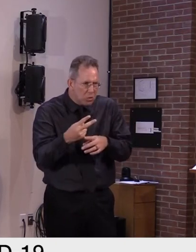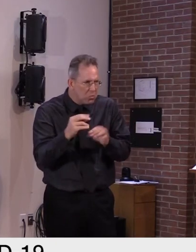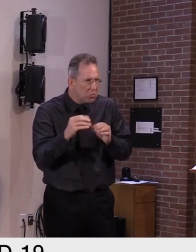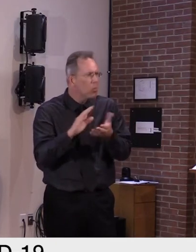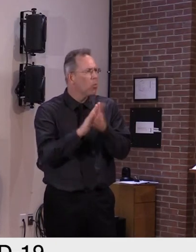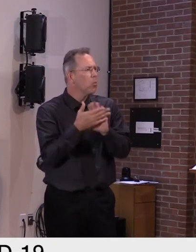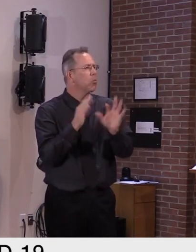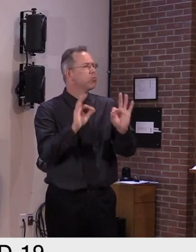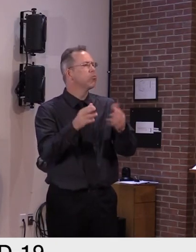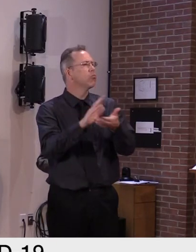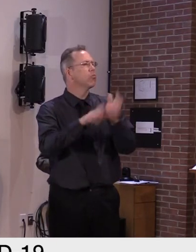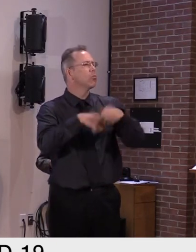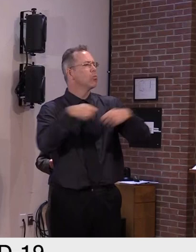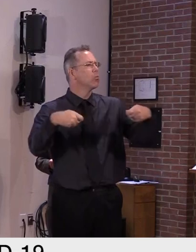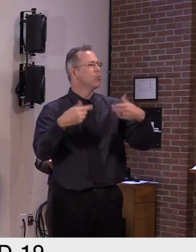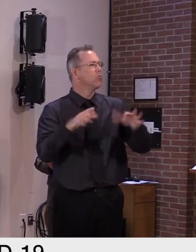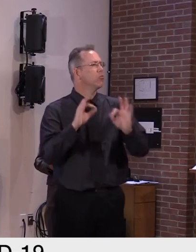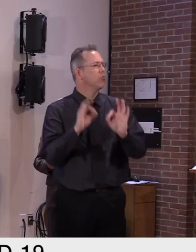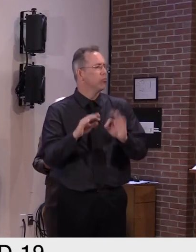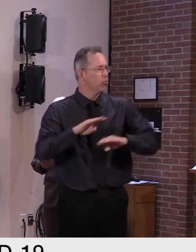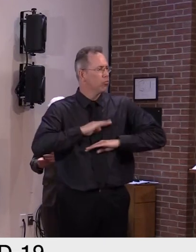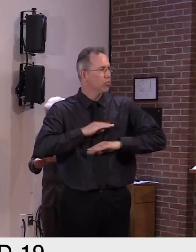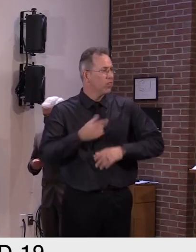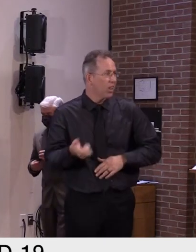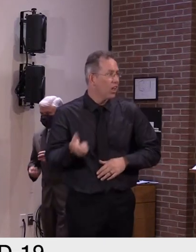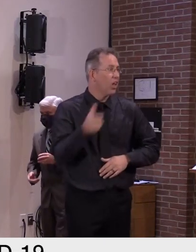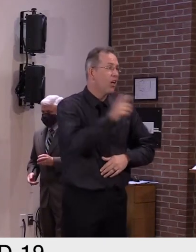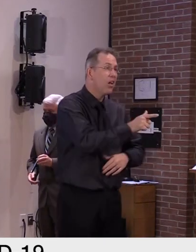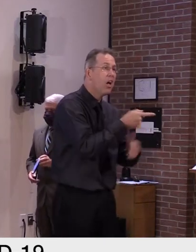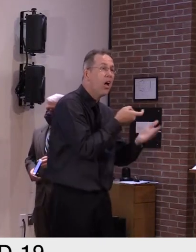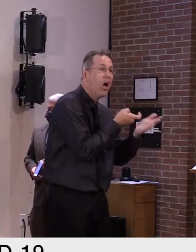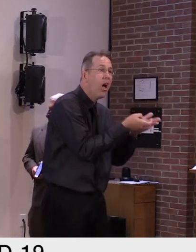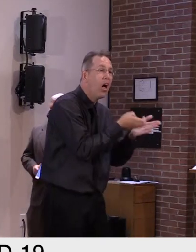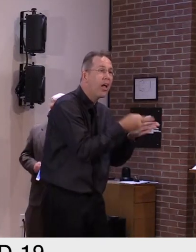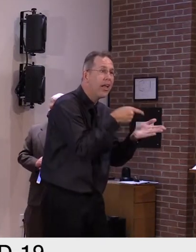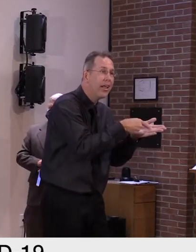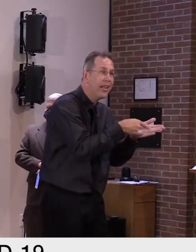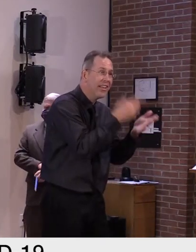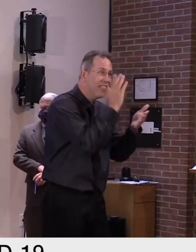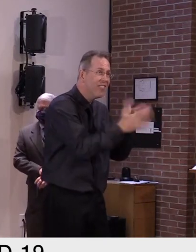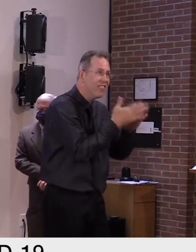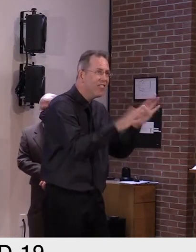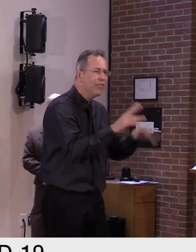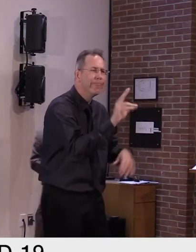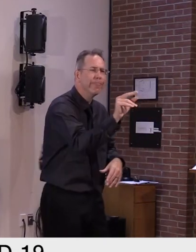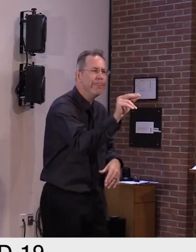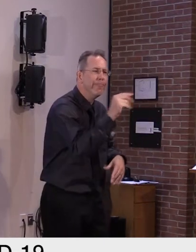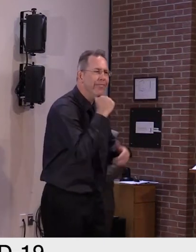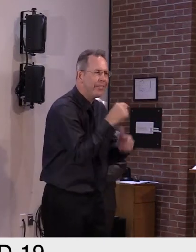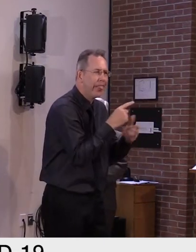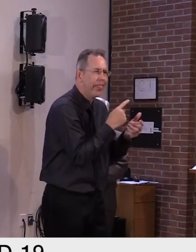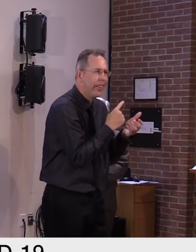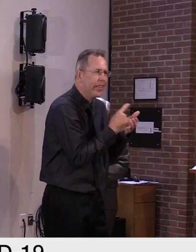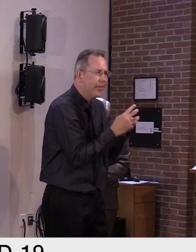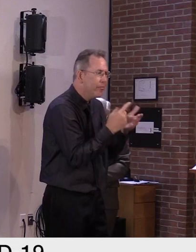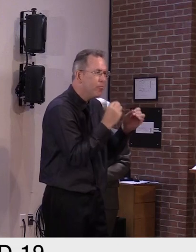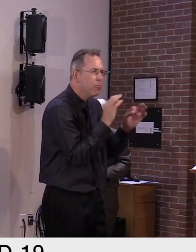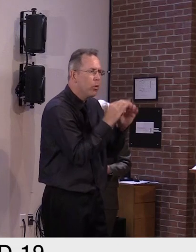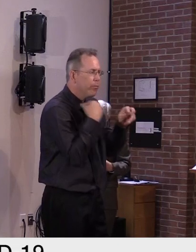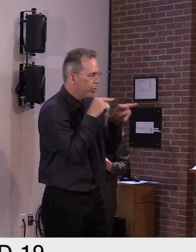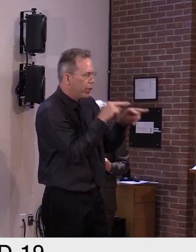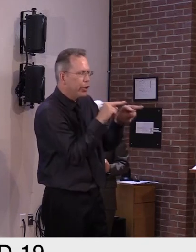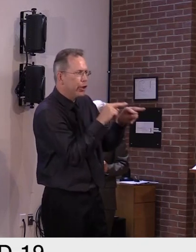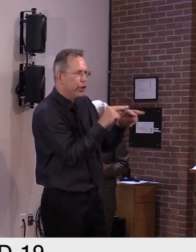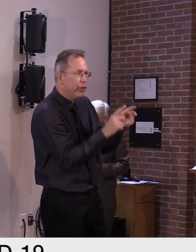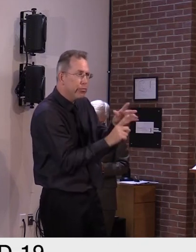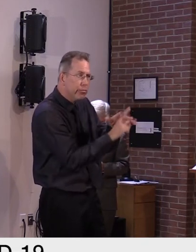with the use of the word containment this early on. When really, I think the health department was first aware of anything